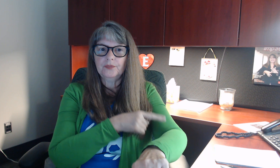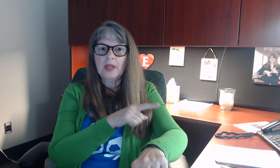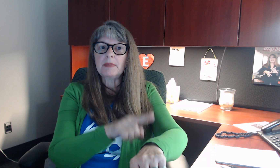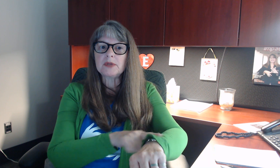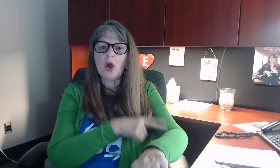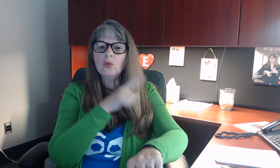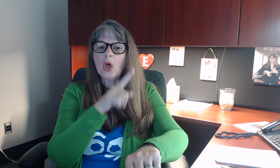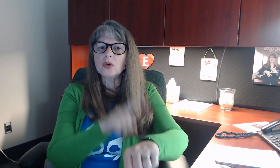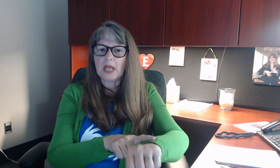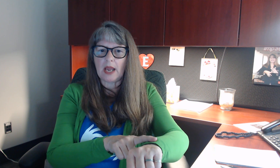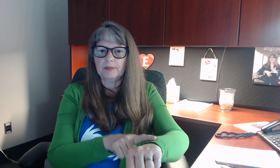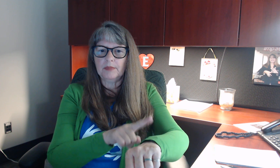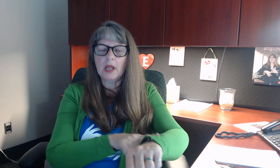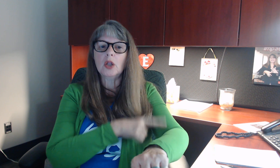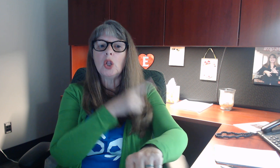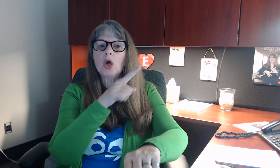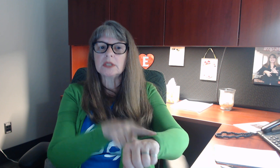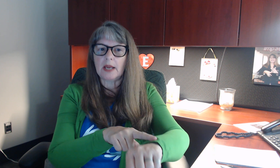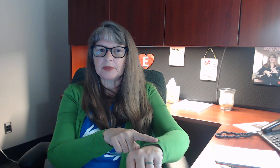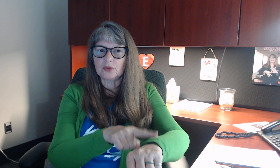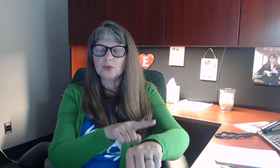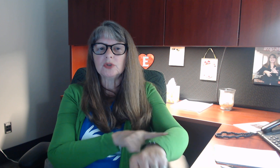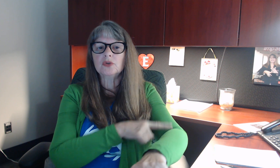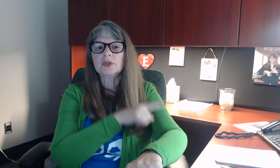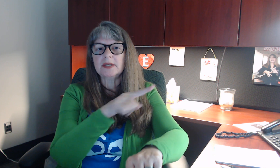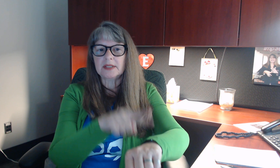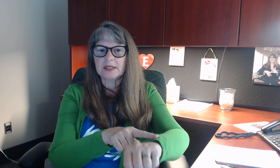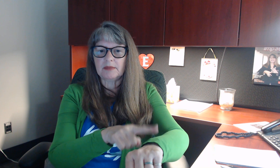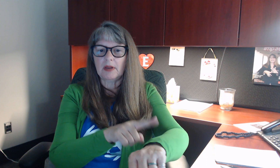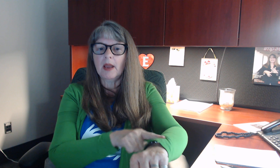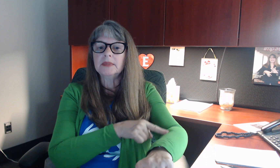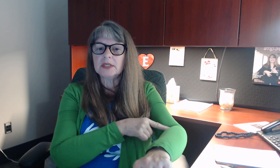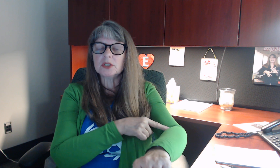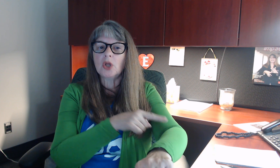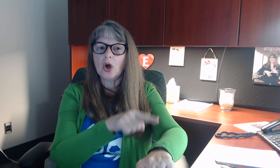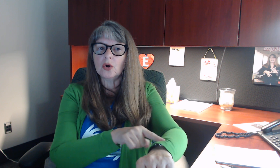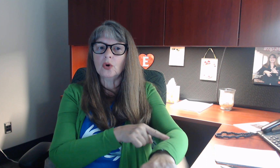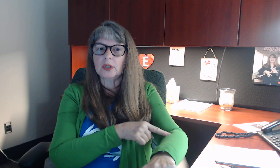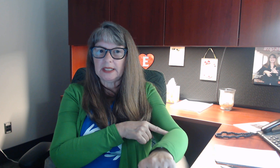It was, oh, long time, because they're doing two signs at the same time. But this is long or length.